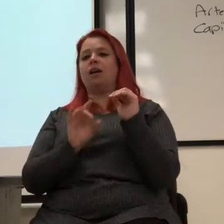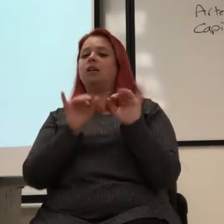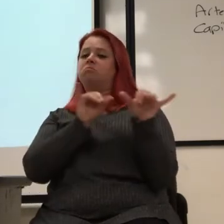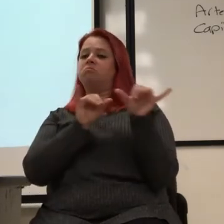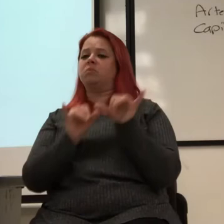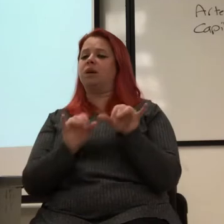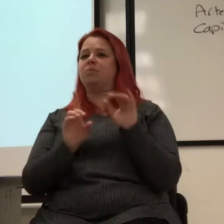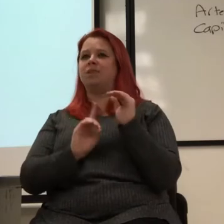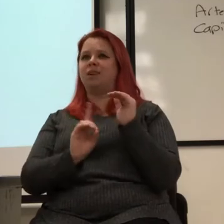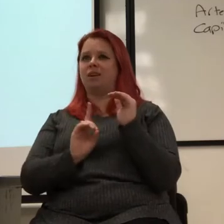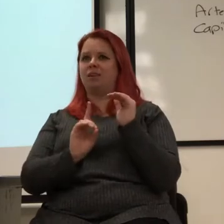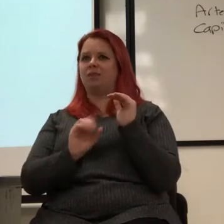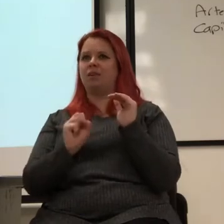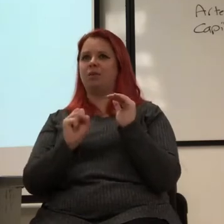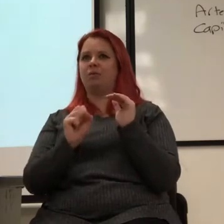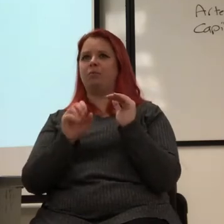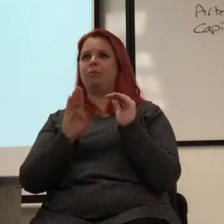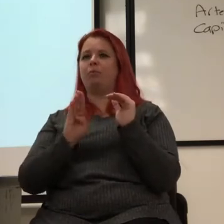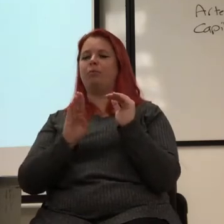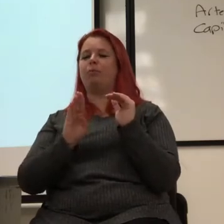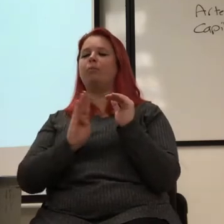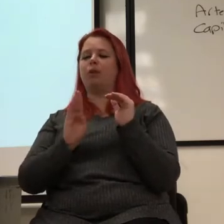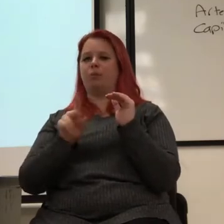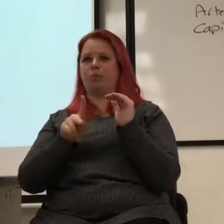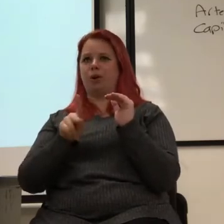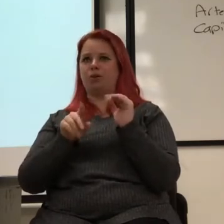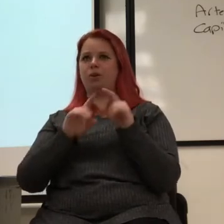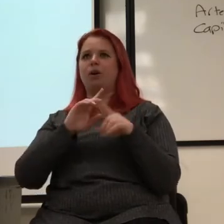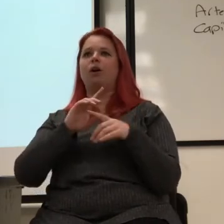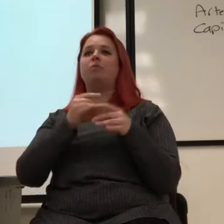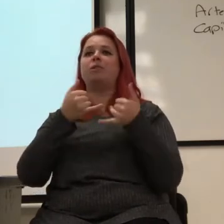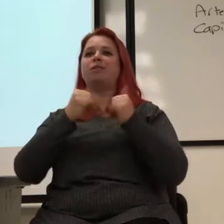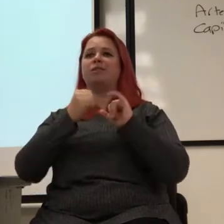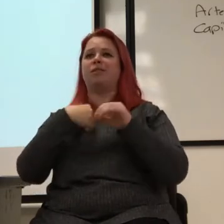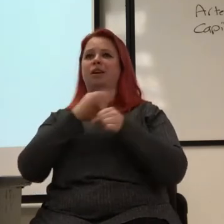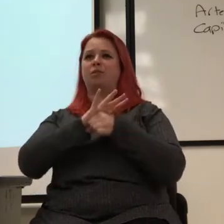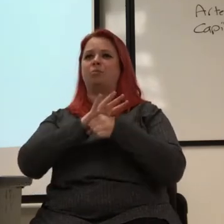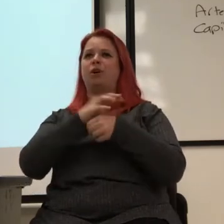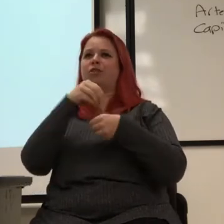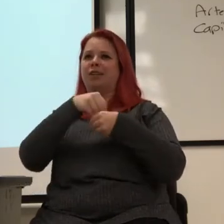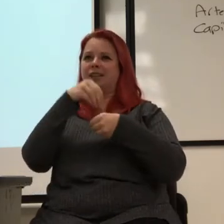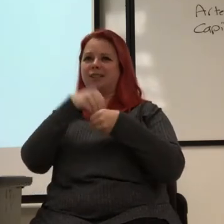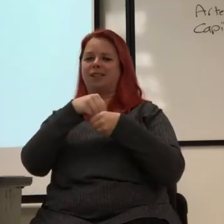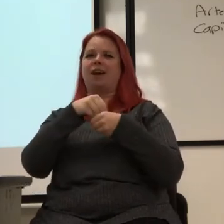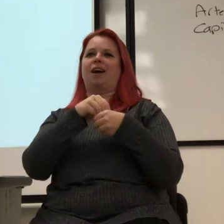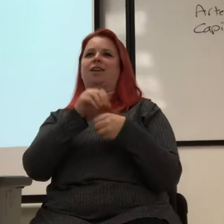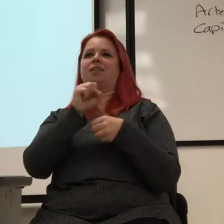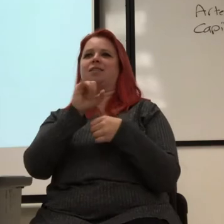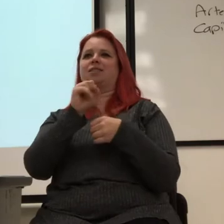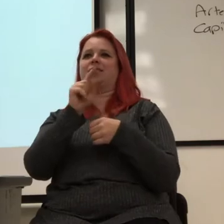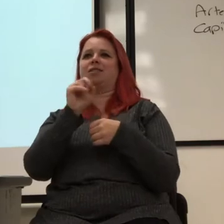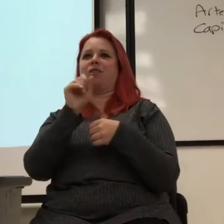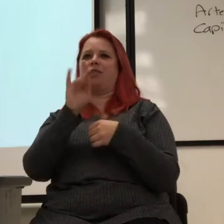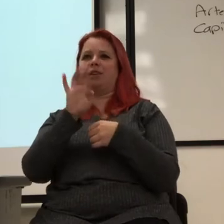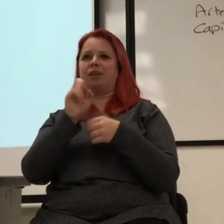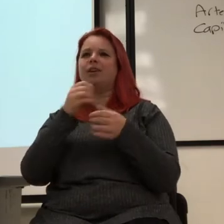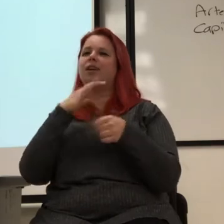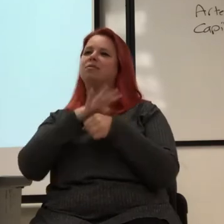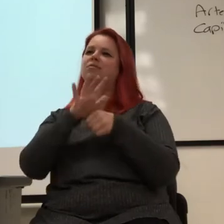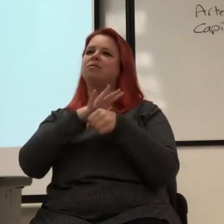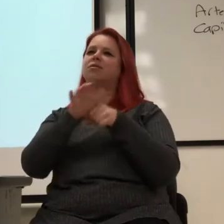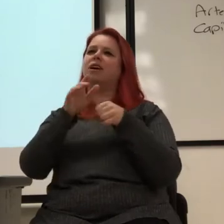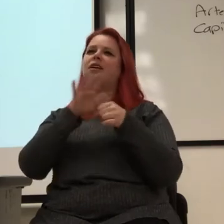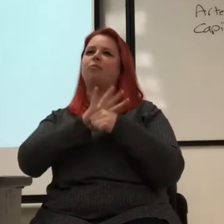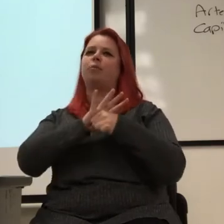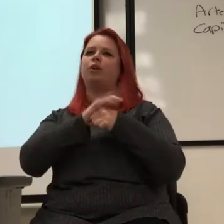the heart is in diastole, there's still a pressure in the arterial system. So that's enough pressure to keep blood moving forward